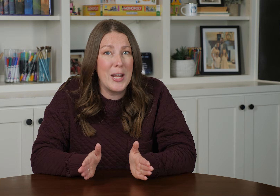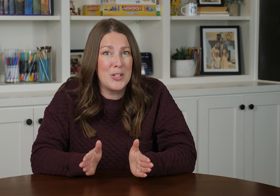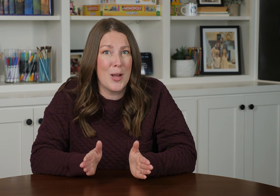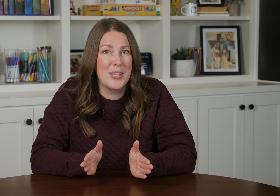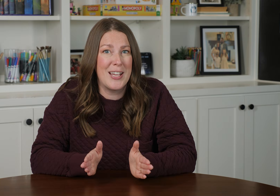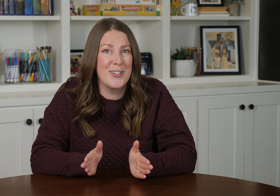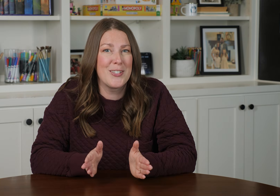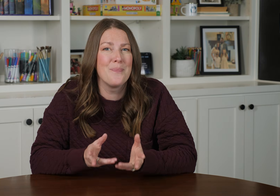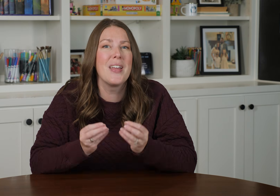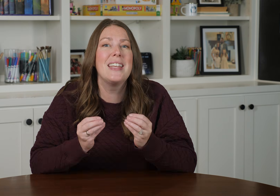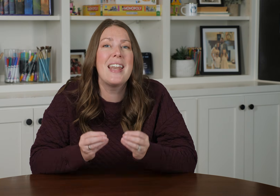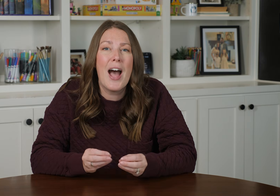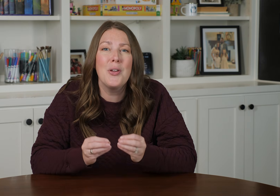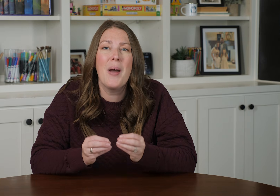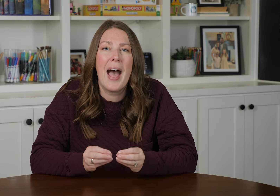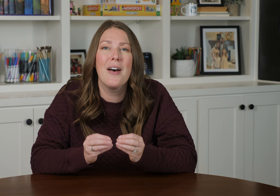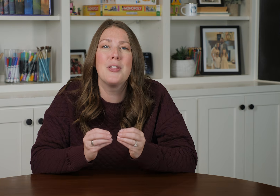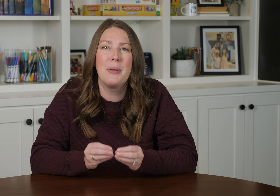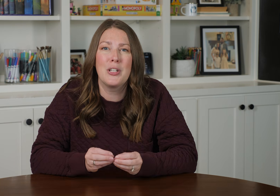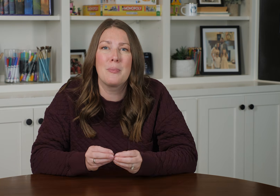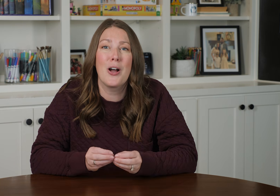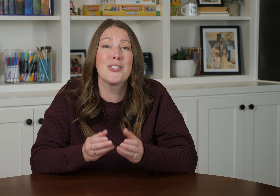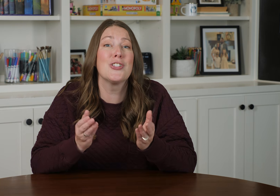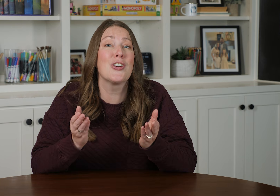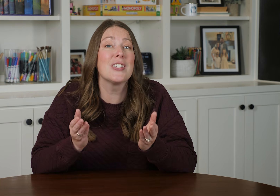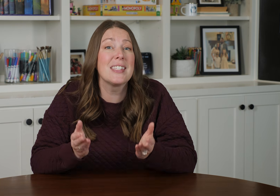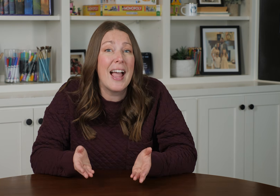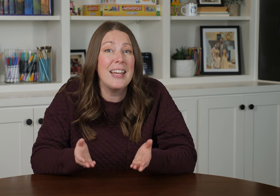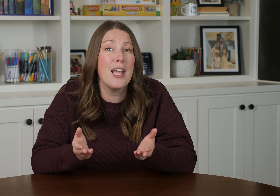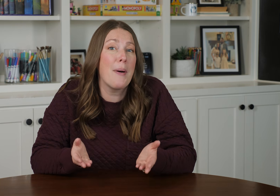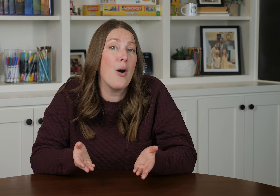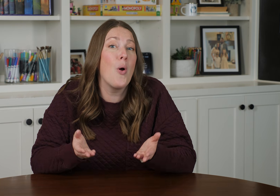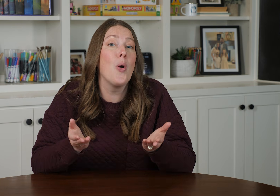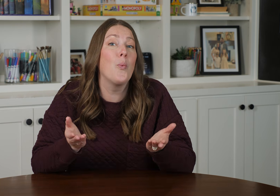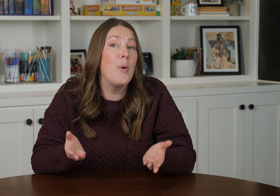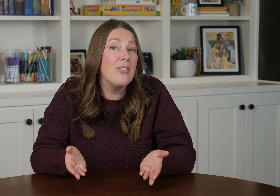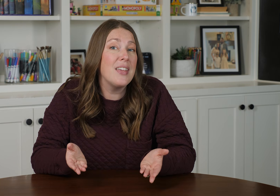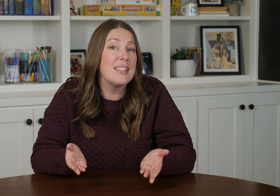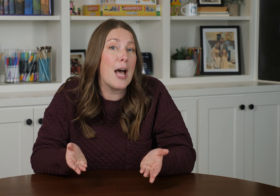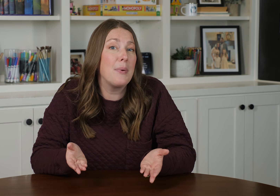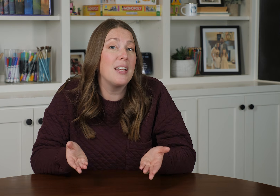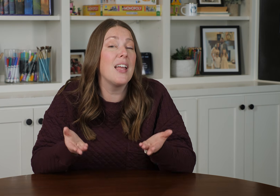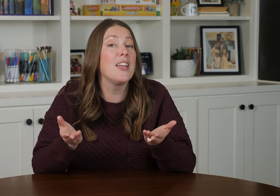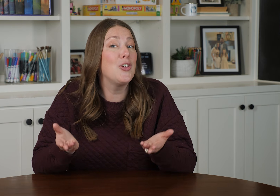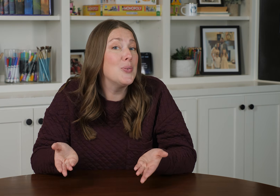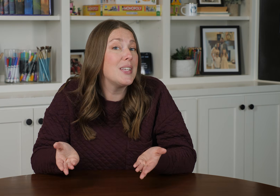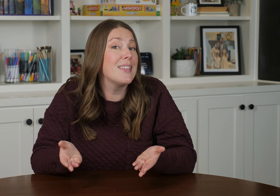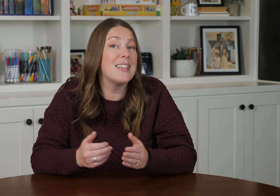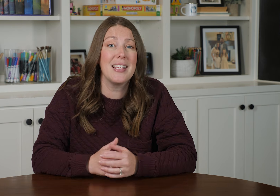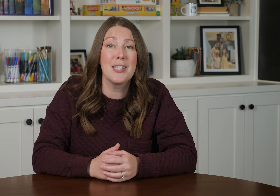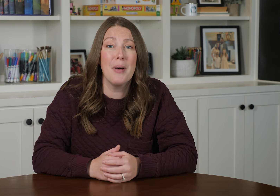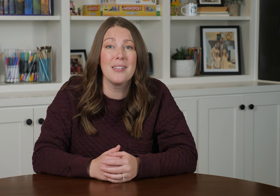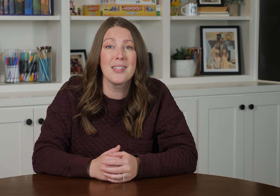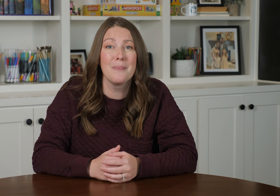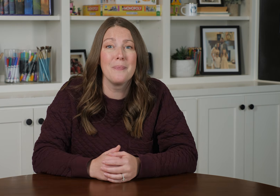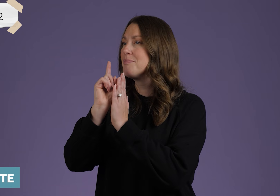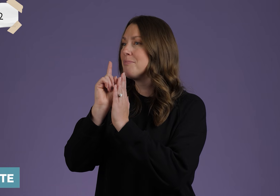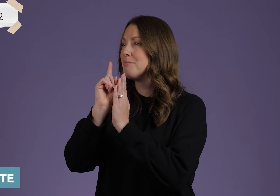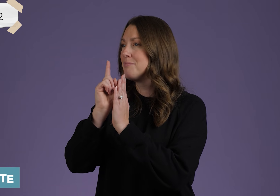job, signers. Now you have the building blocks to start signing about when things happen using the days and the months. If you're ready